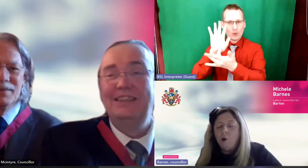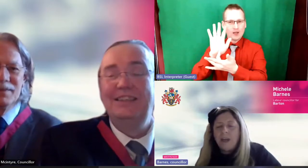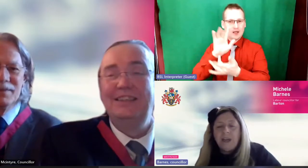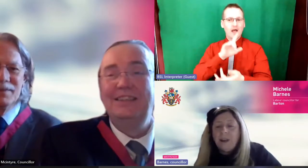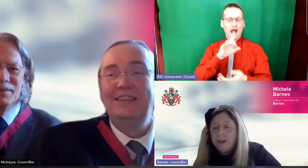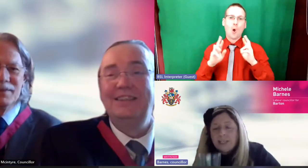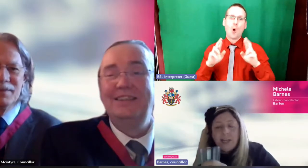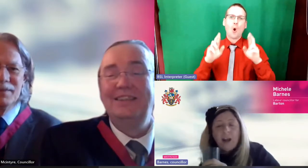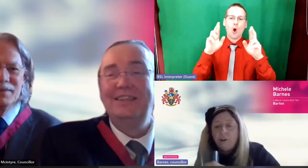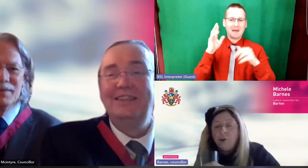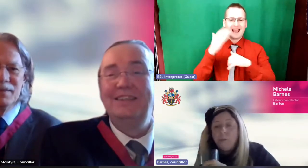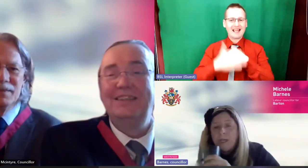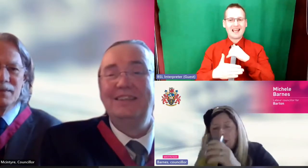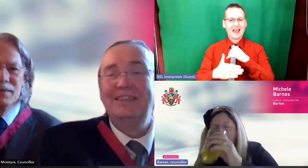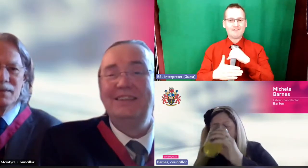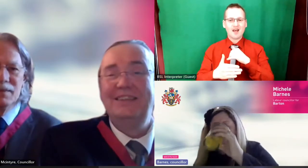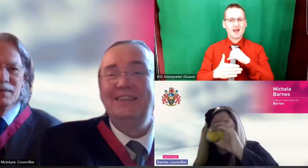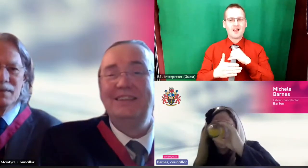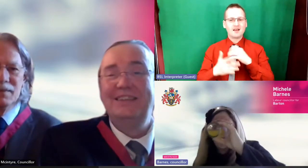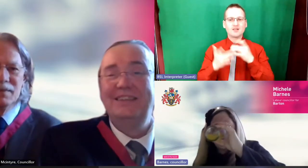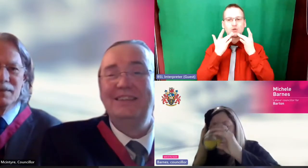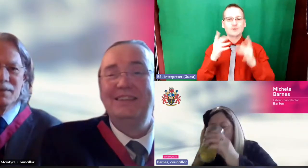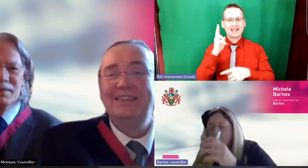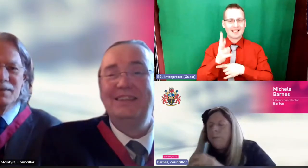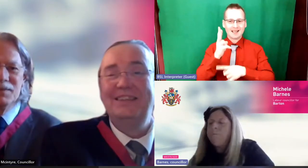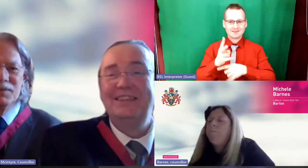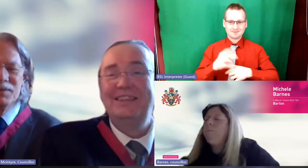and hope that he never gets it out of the cupboard again.